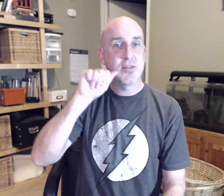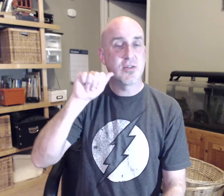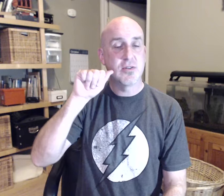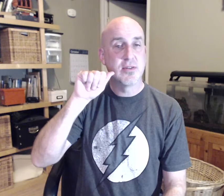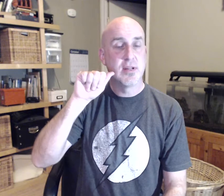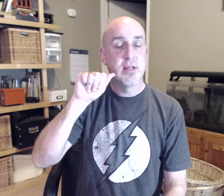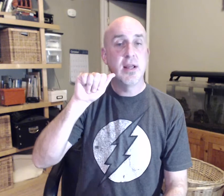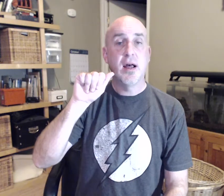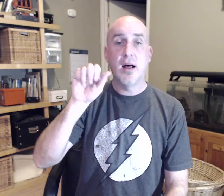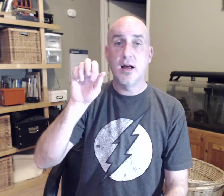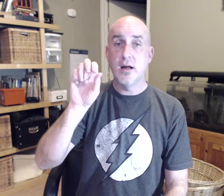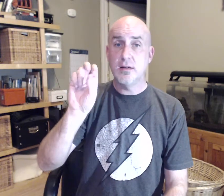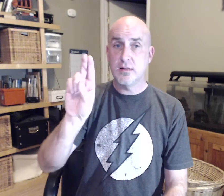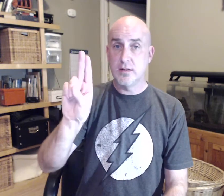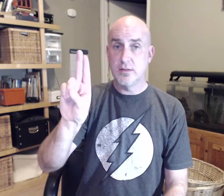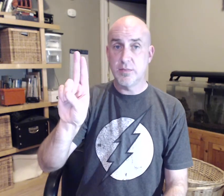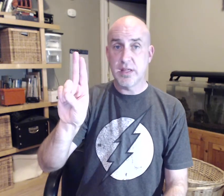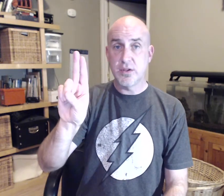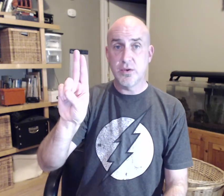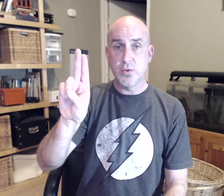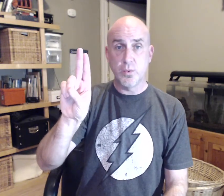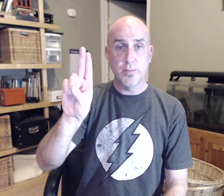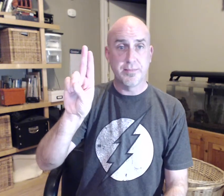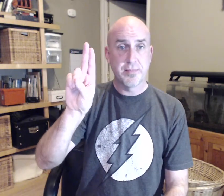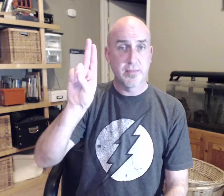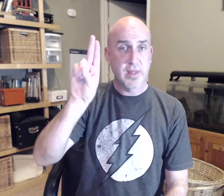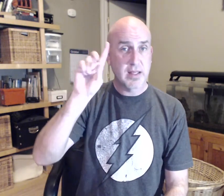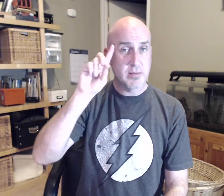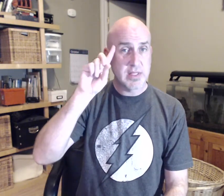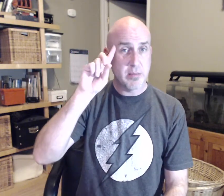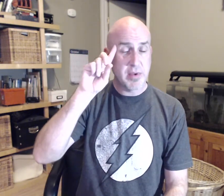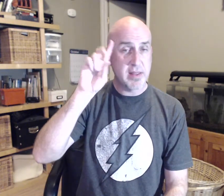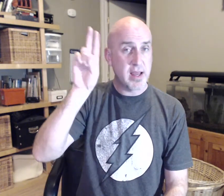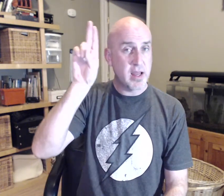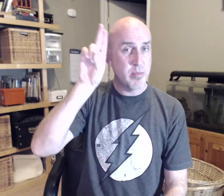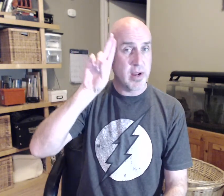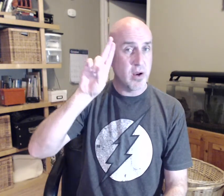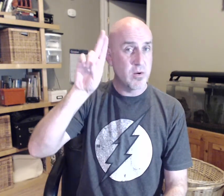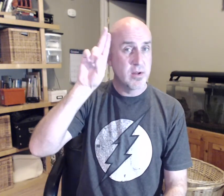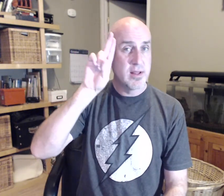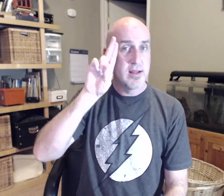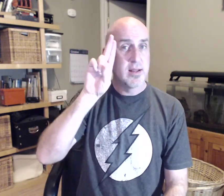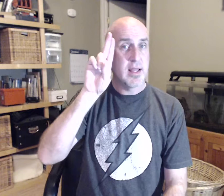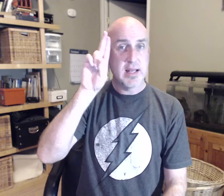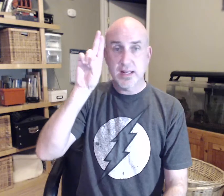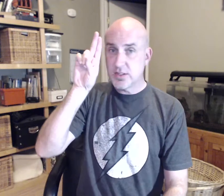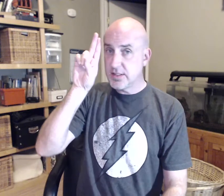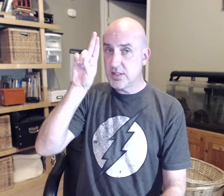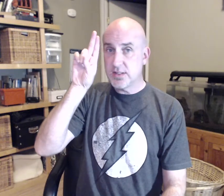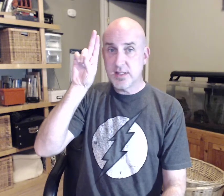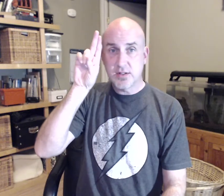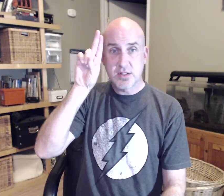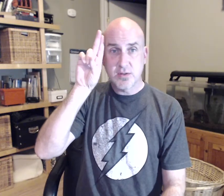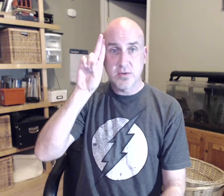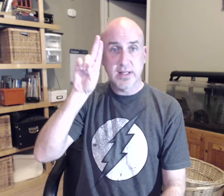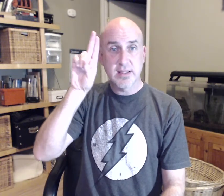circle. Uncle, you make a U that comes up by the eyebrow and actually touches there too, like